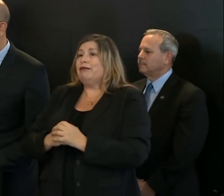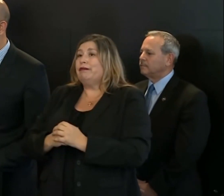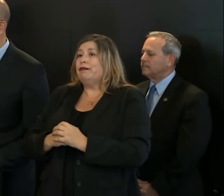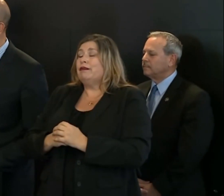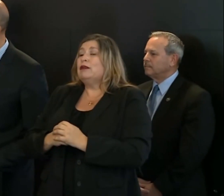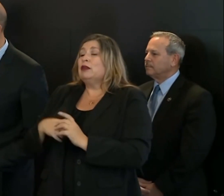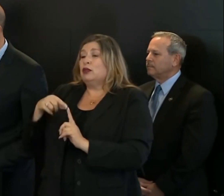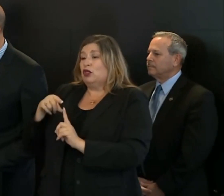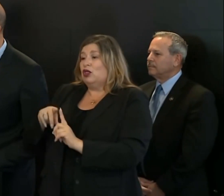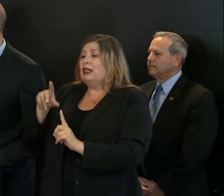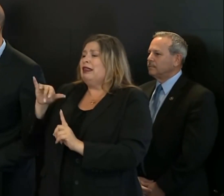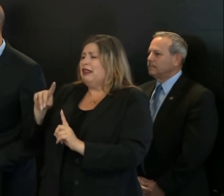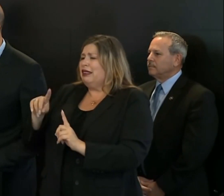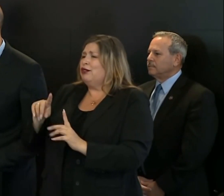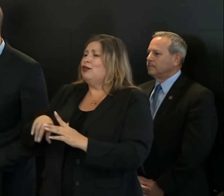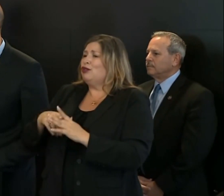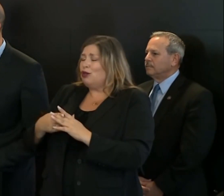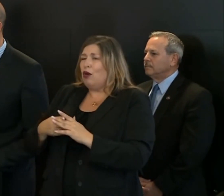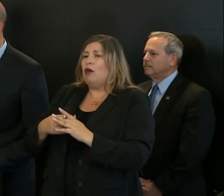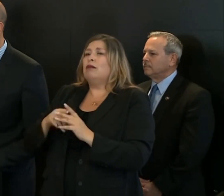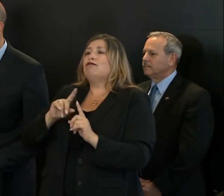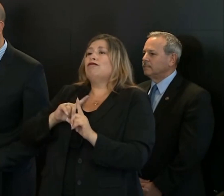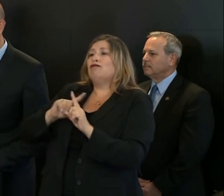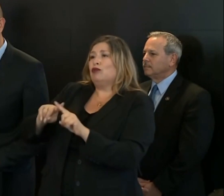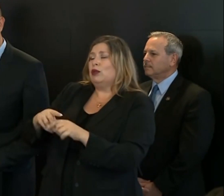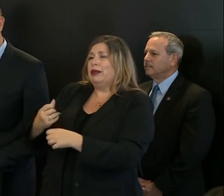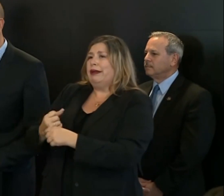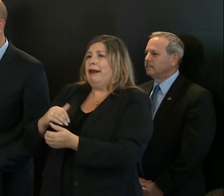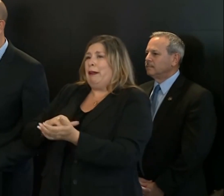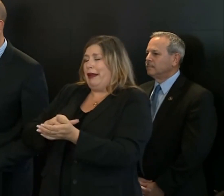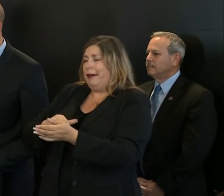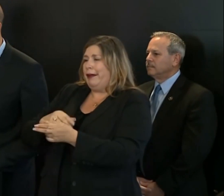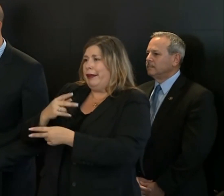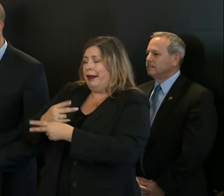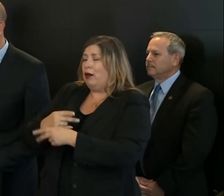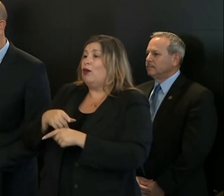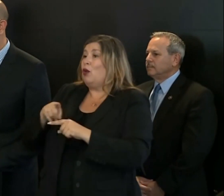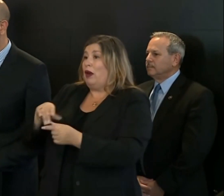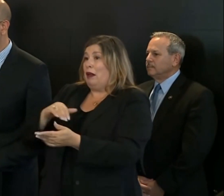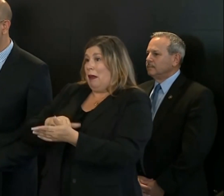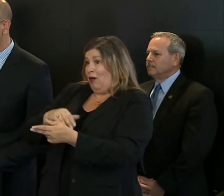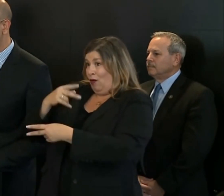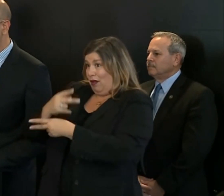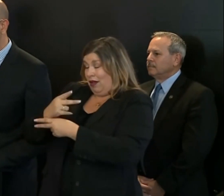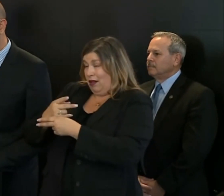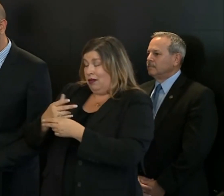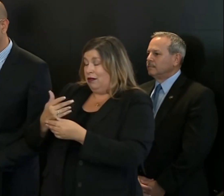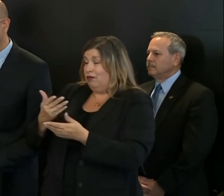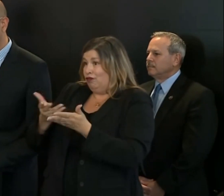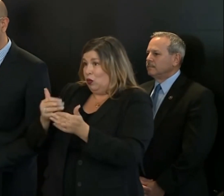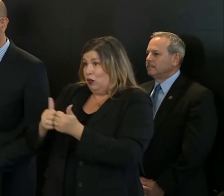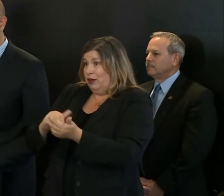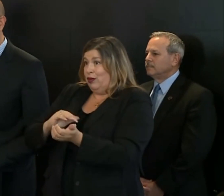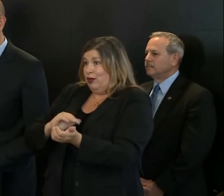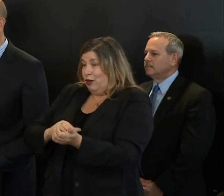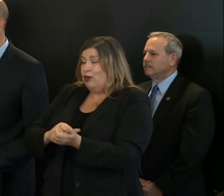that she then did begin accessing care. And through the course of her care, as